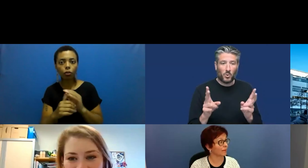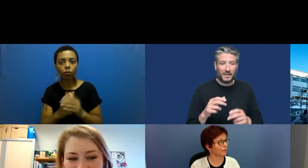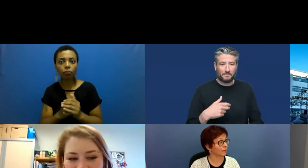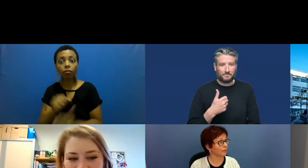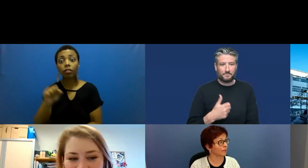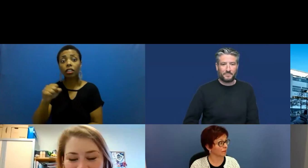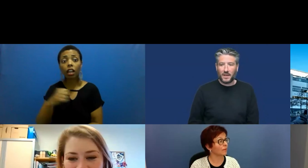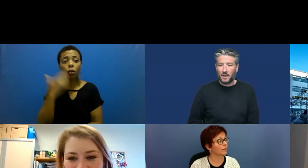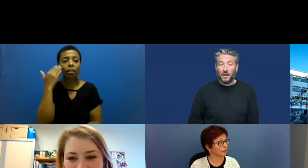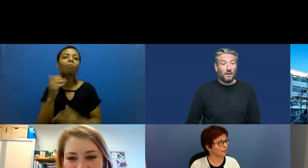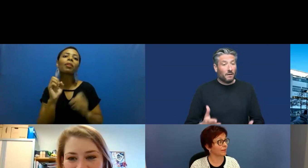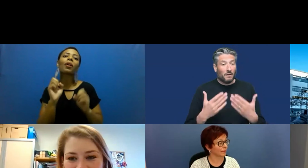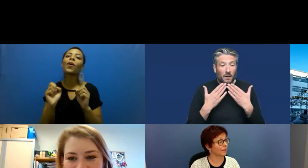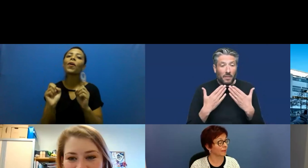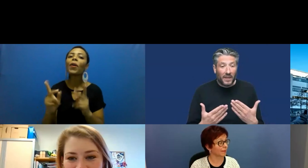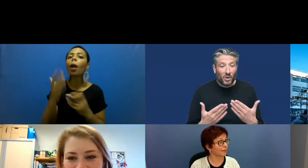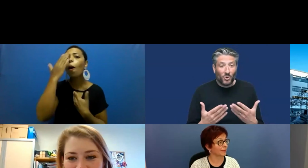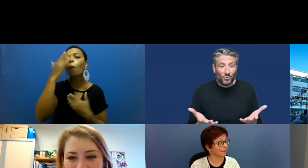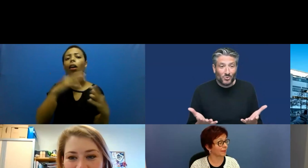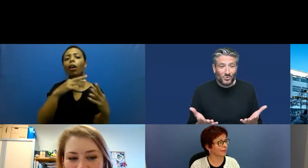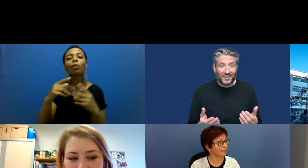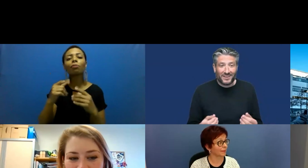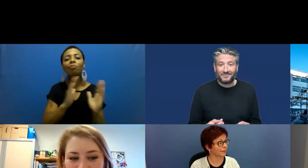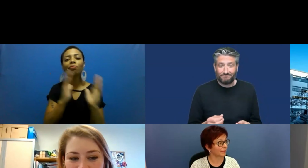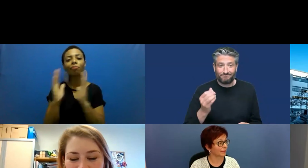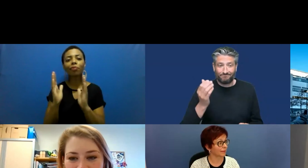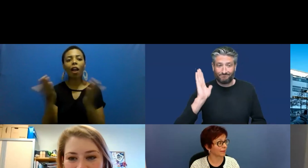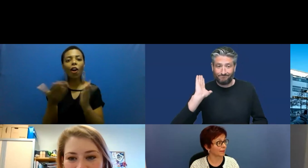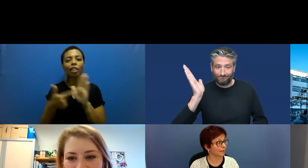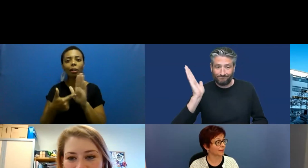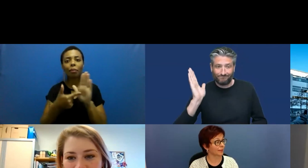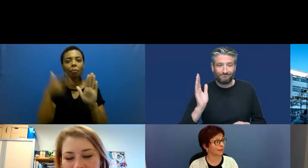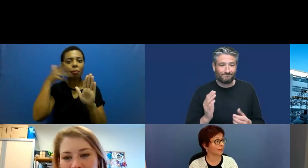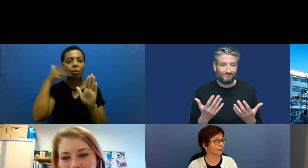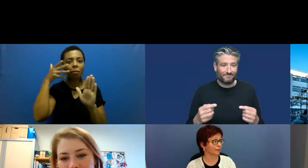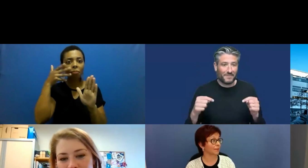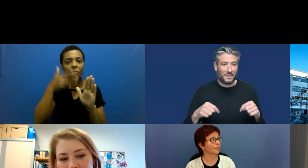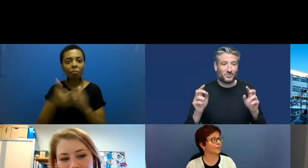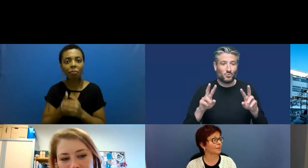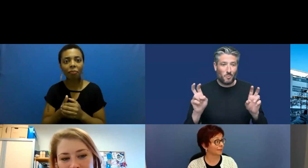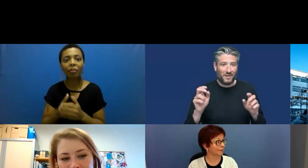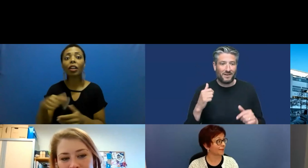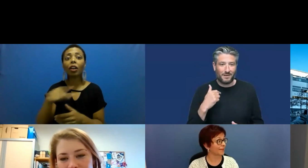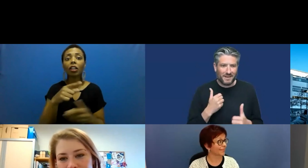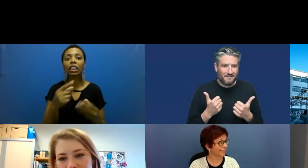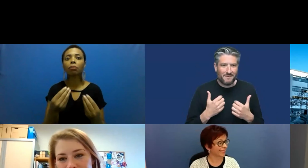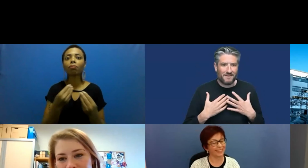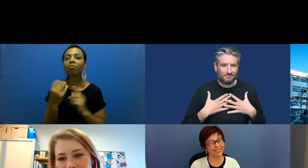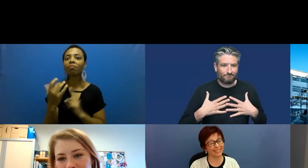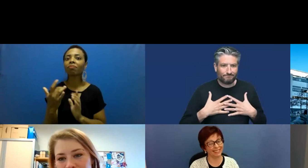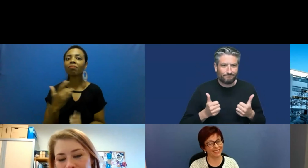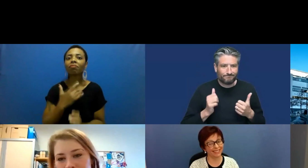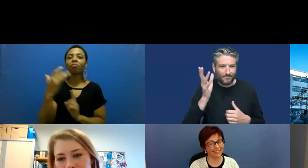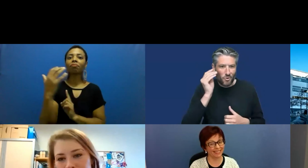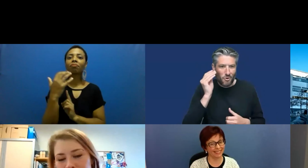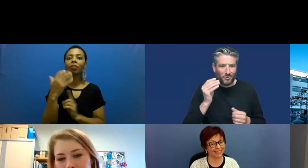Okay, thank you very much for this session, which I found very inspiring. And the next 3 sessions will deal